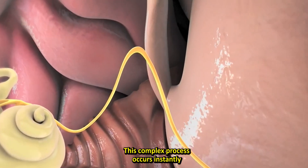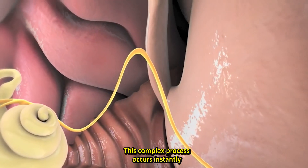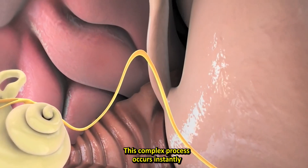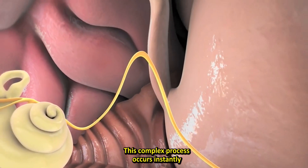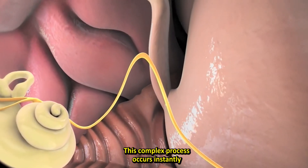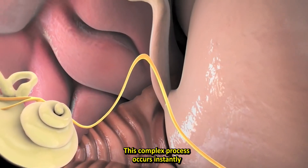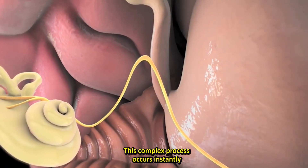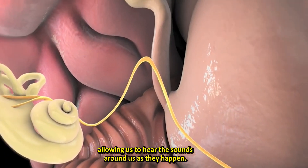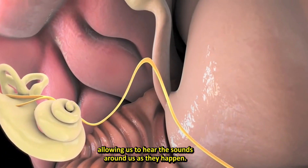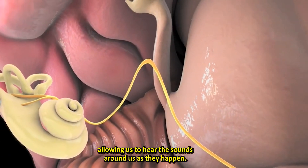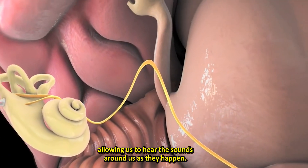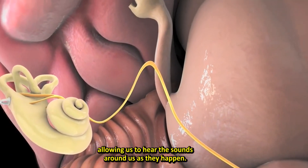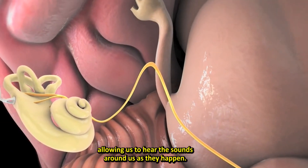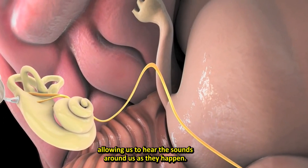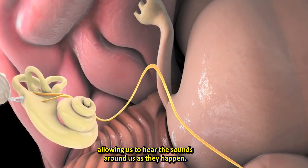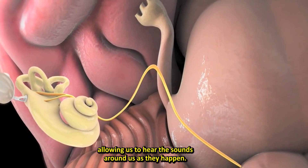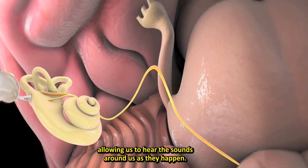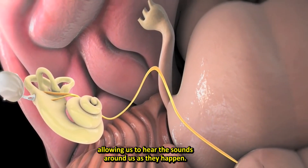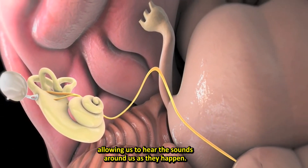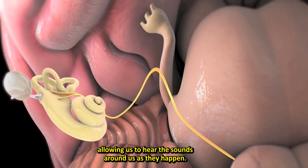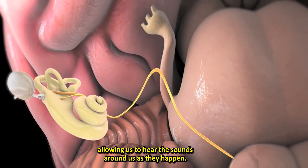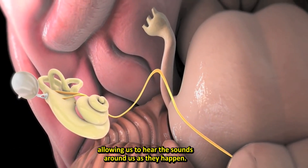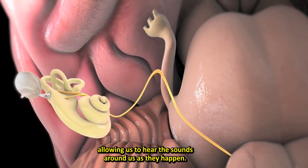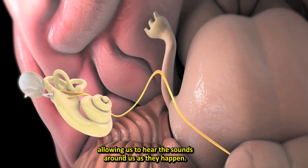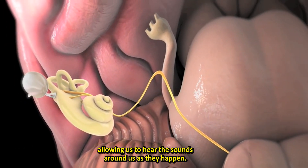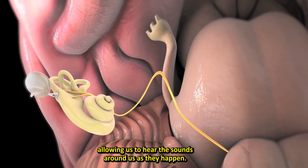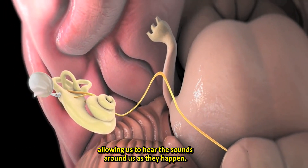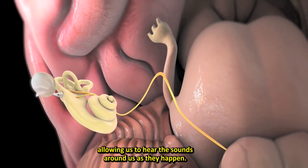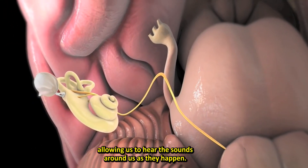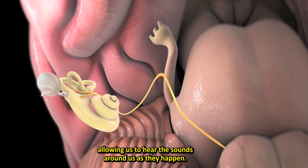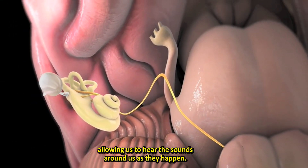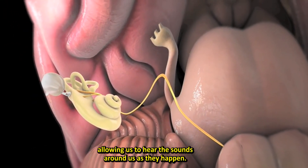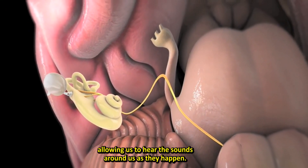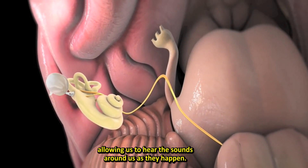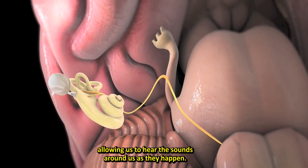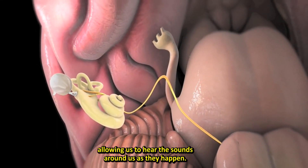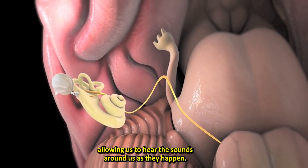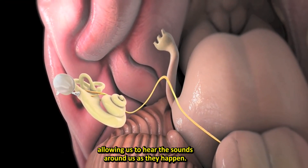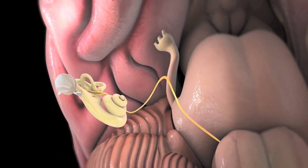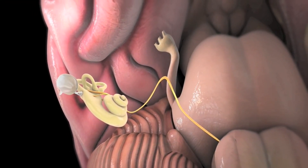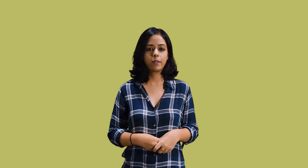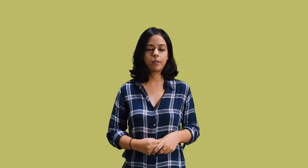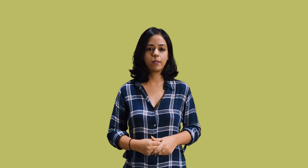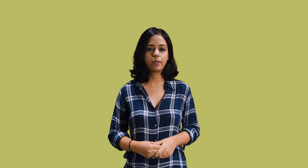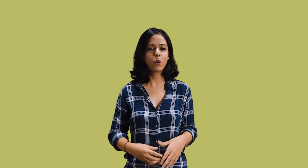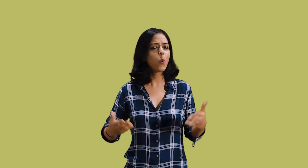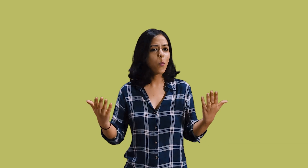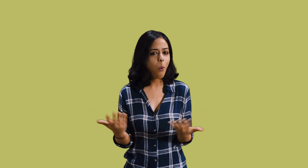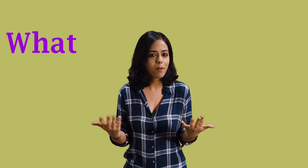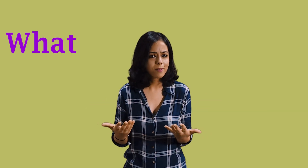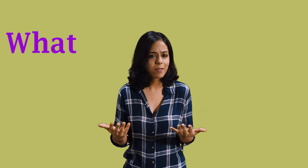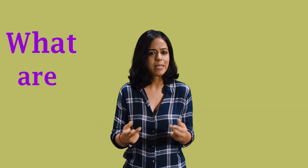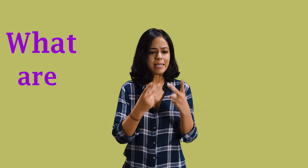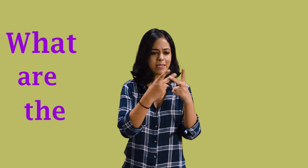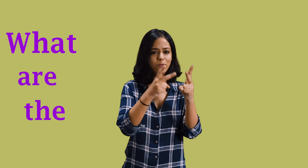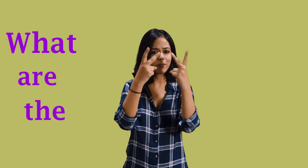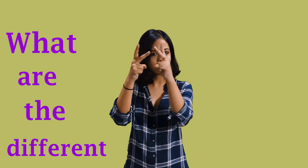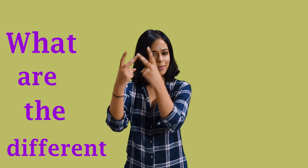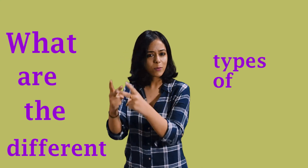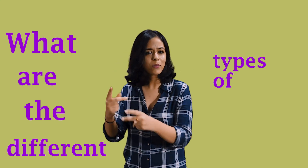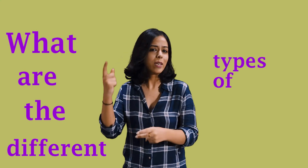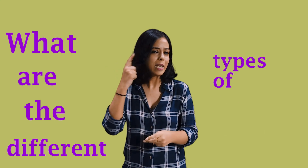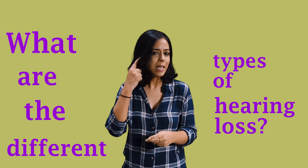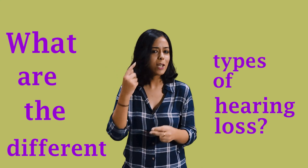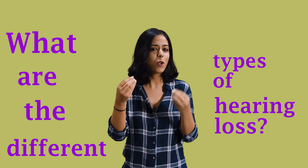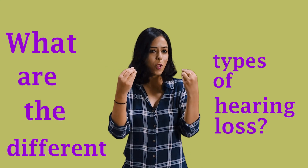occurs instantly allowing us to hear the sounds around us as they happen what are the different